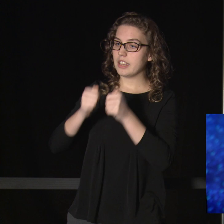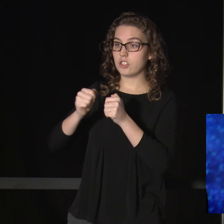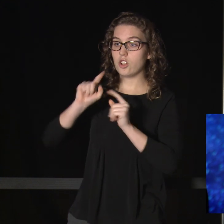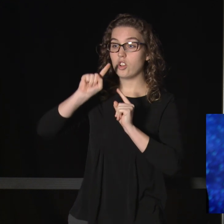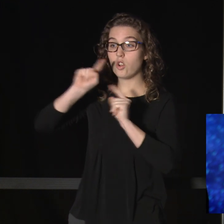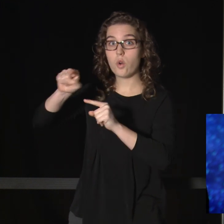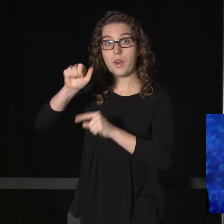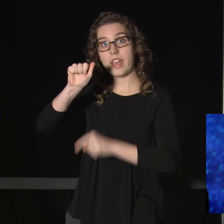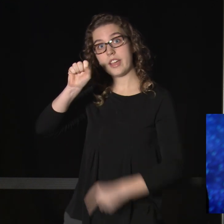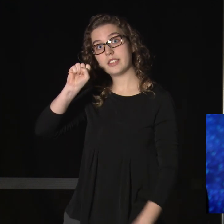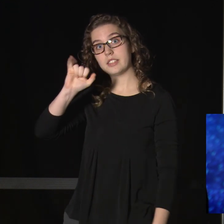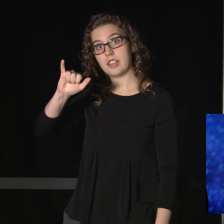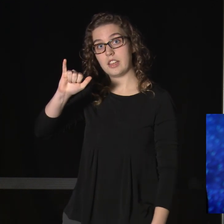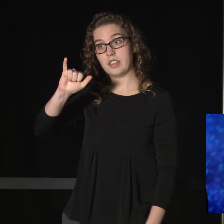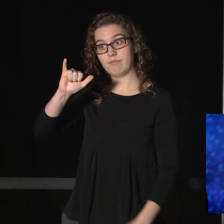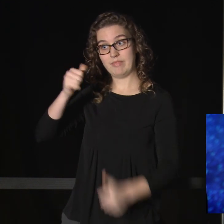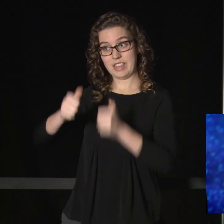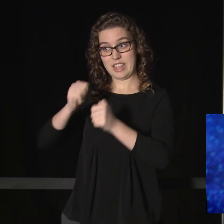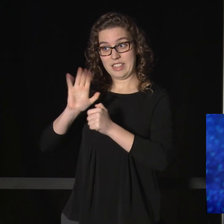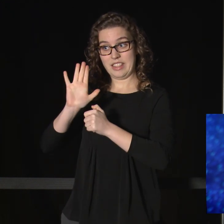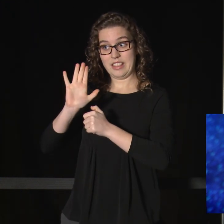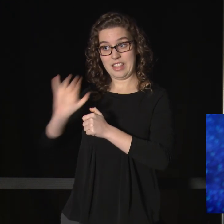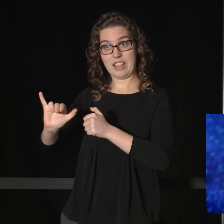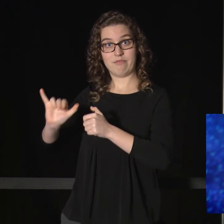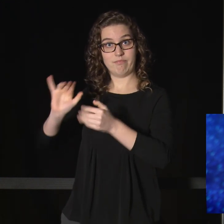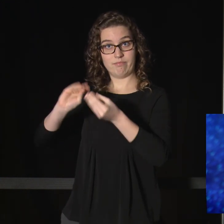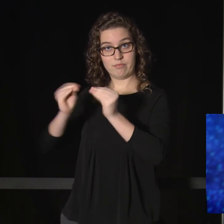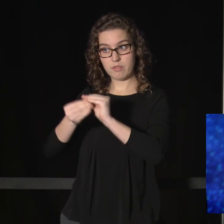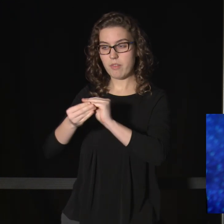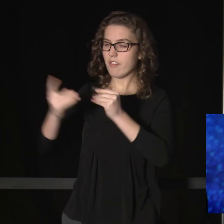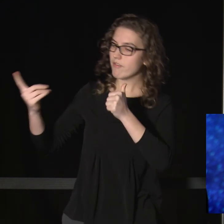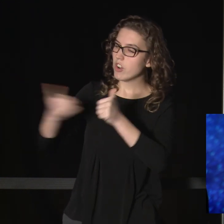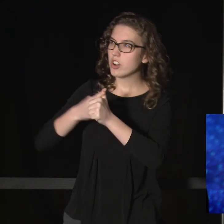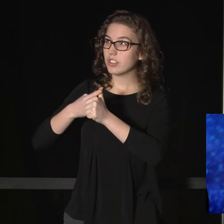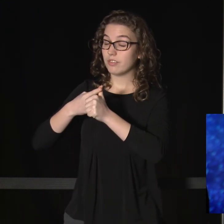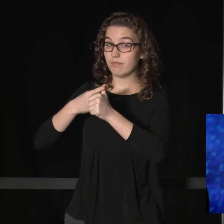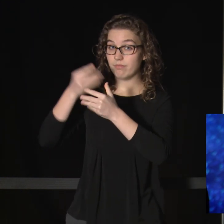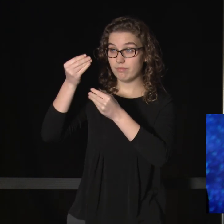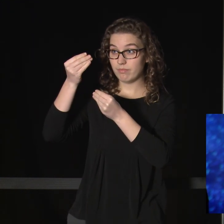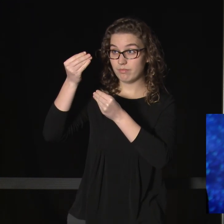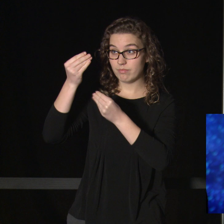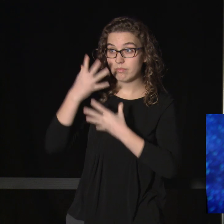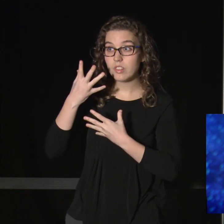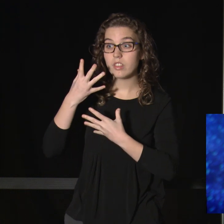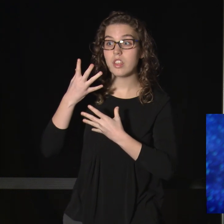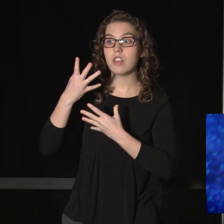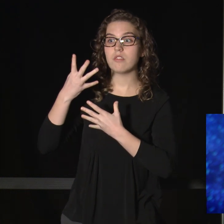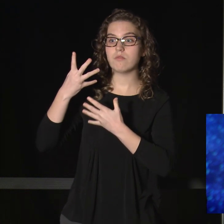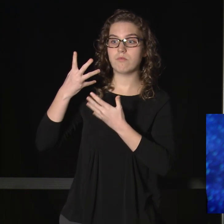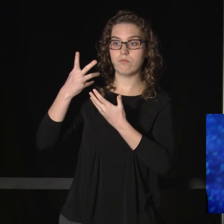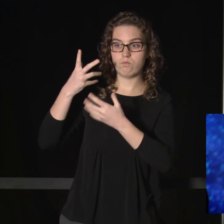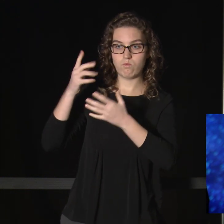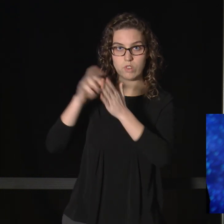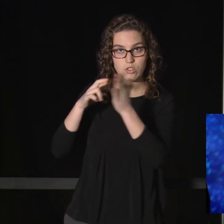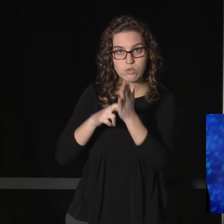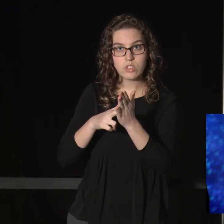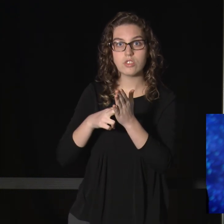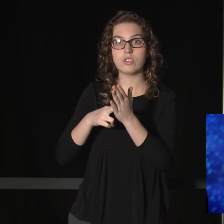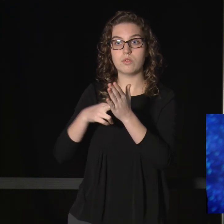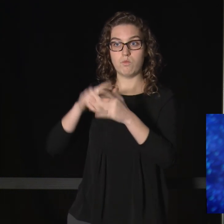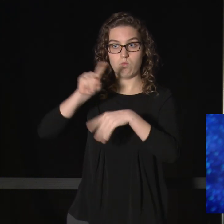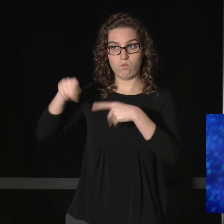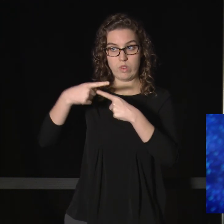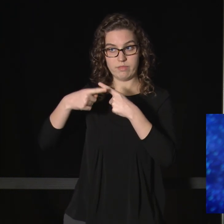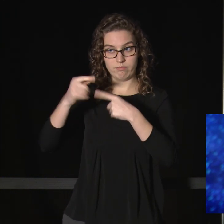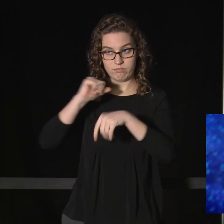card. You'll be the first to know about early bird registration when it starts, and get 50% off regular registration. So